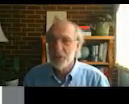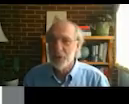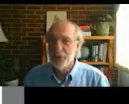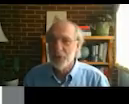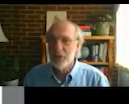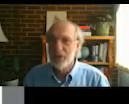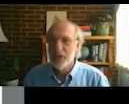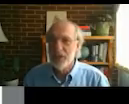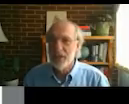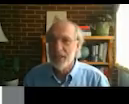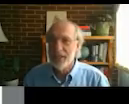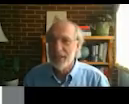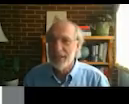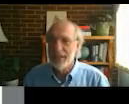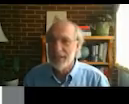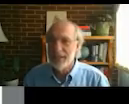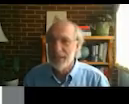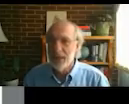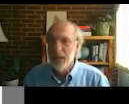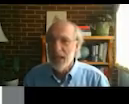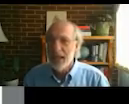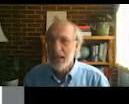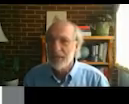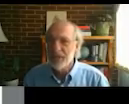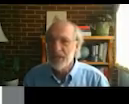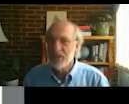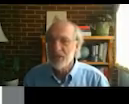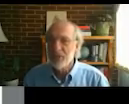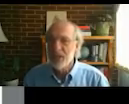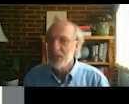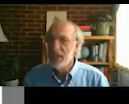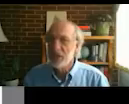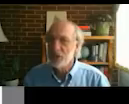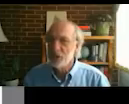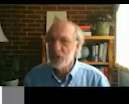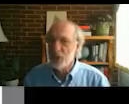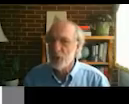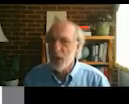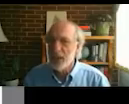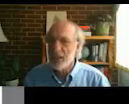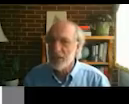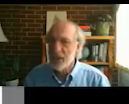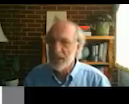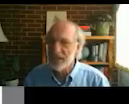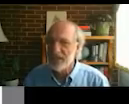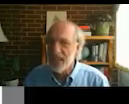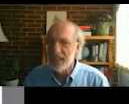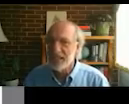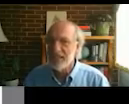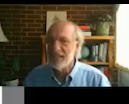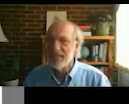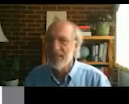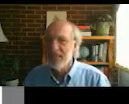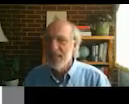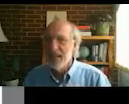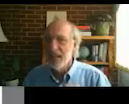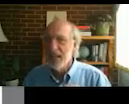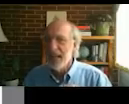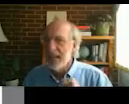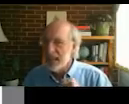really enjoyed working with Tanya, and I have seen so many young children acquire